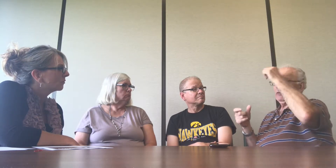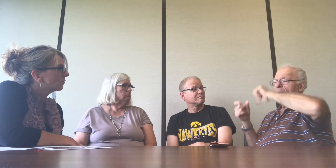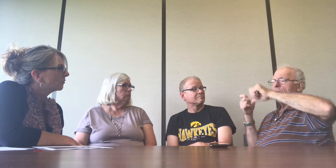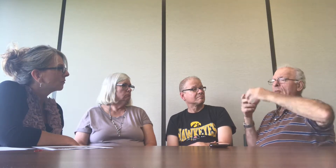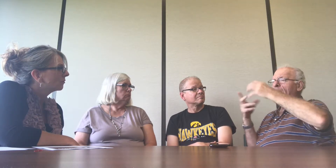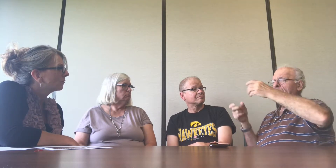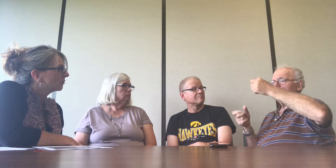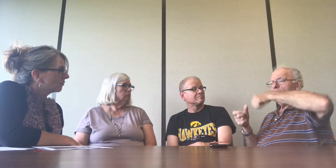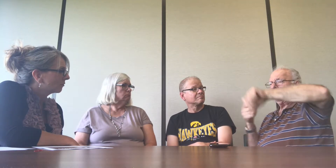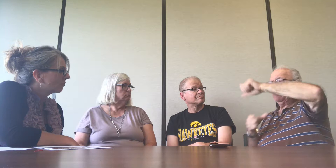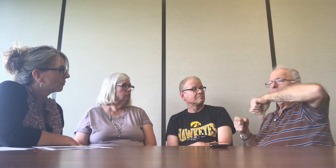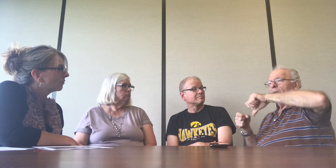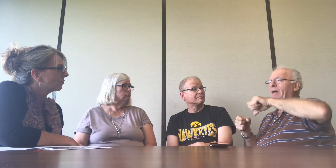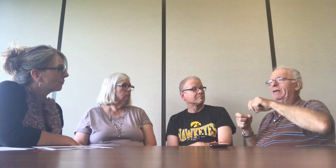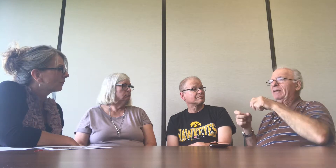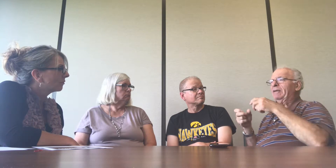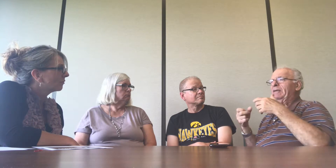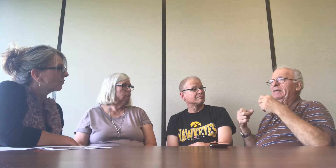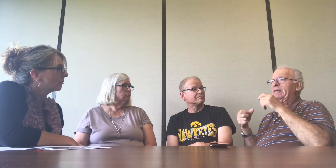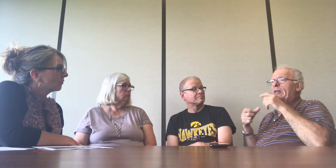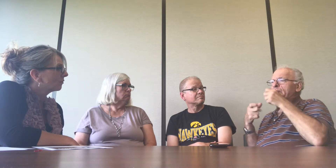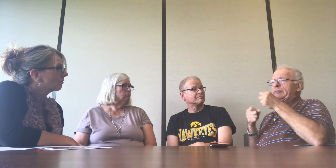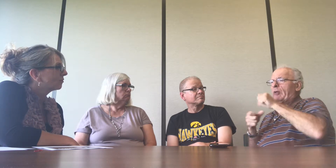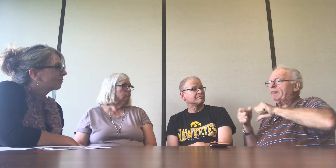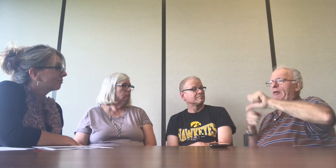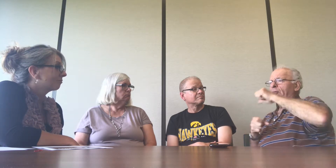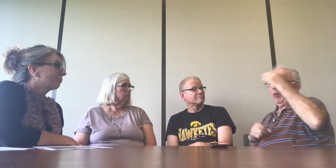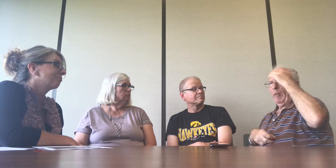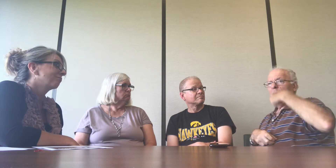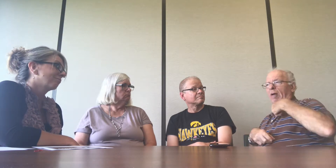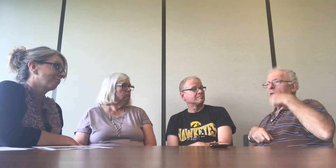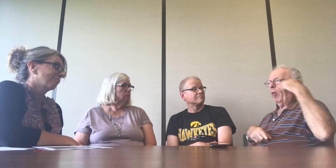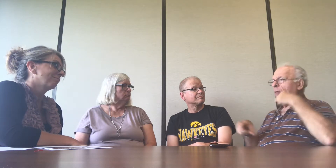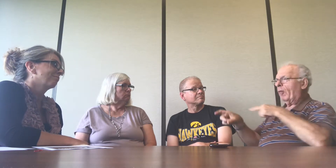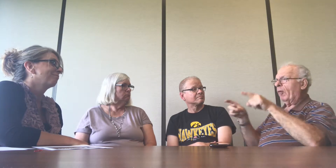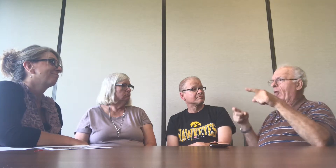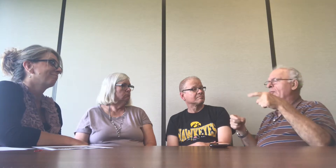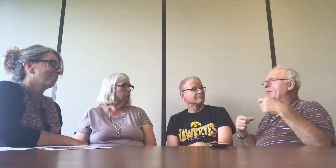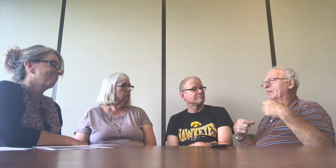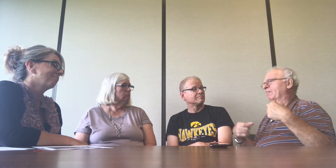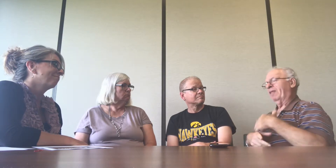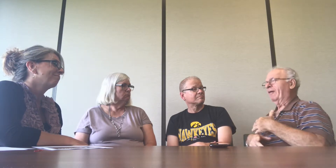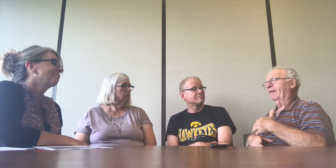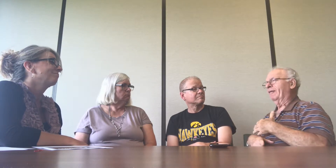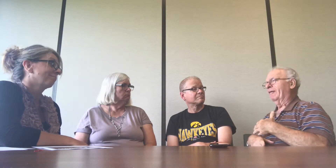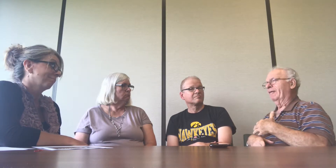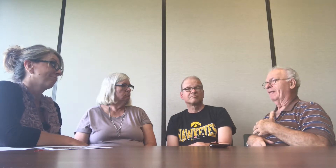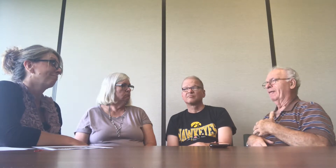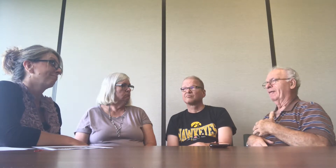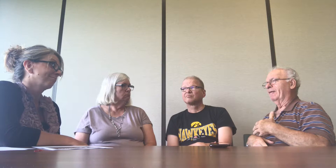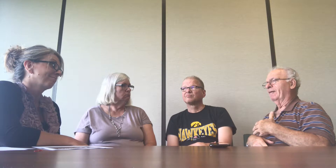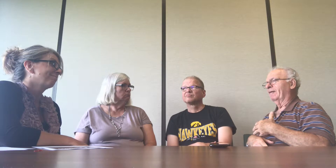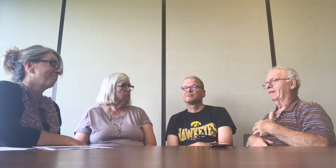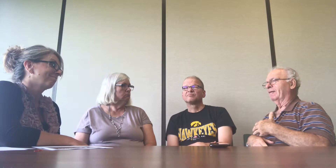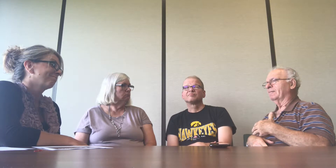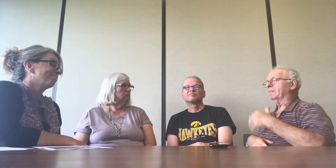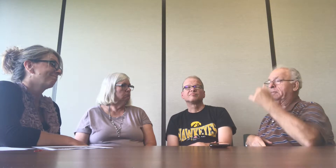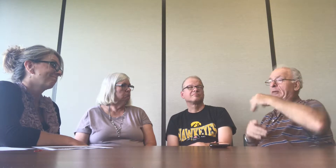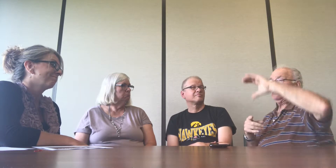Chris, you know, in the deaf club, people know each other and trust each other, or don't always trust each other, and